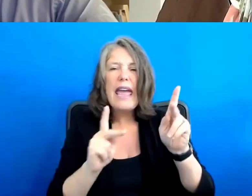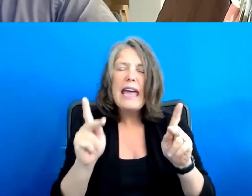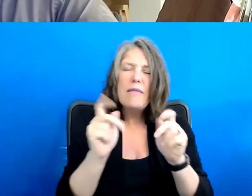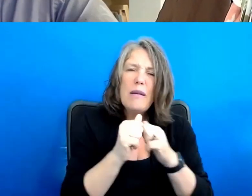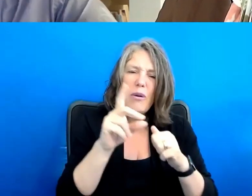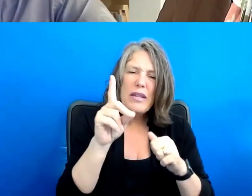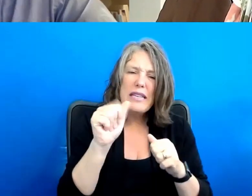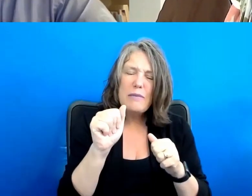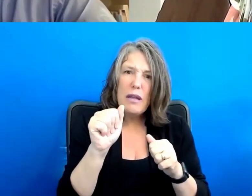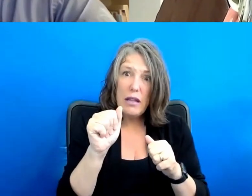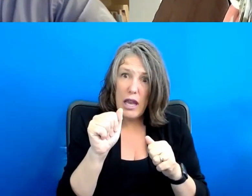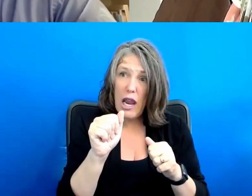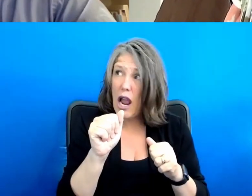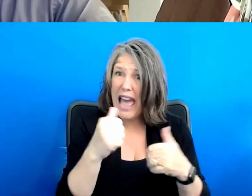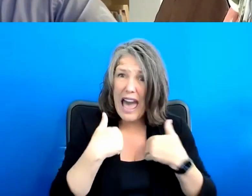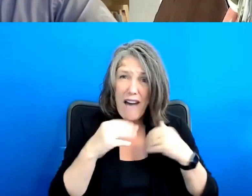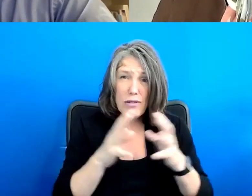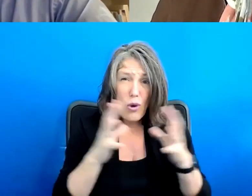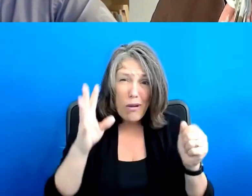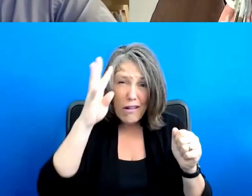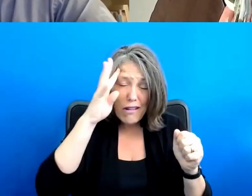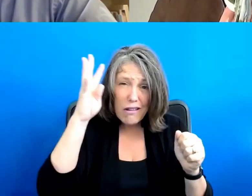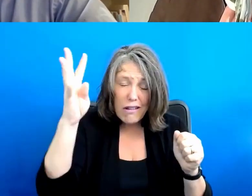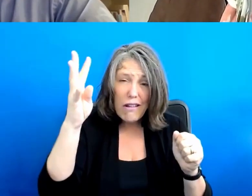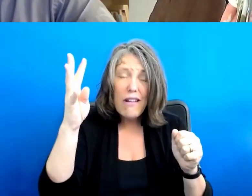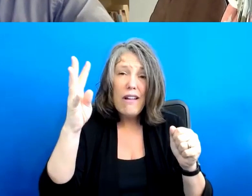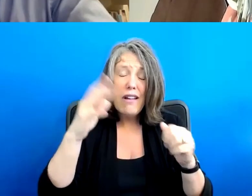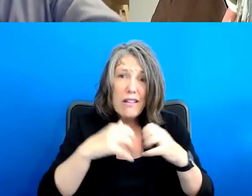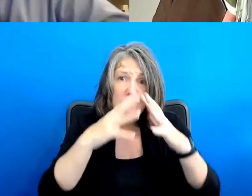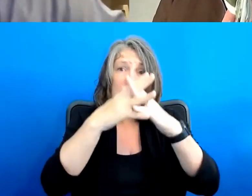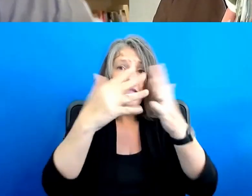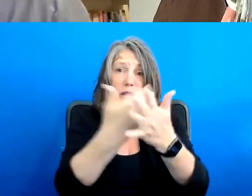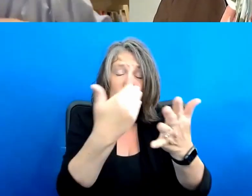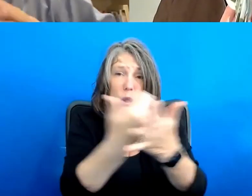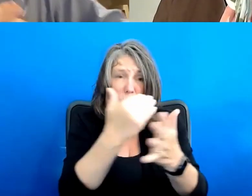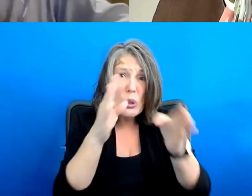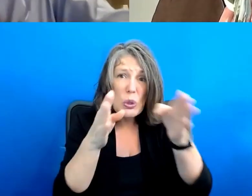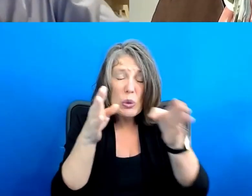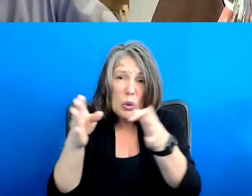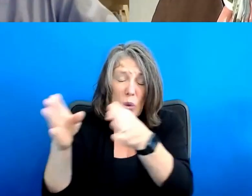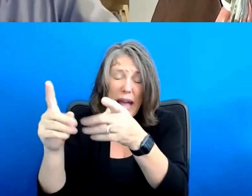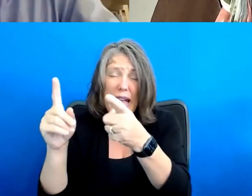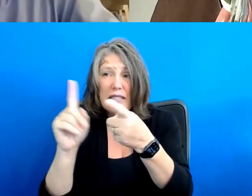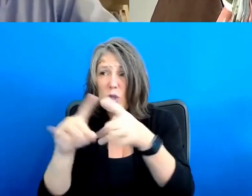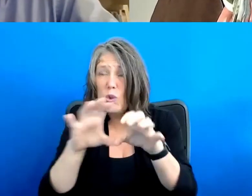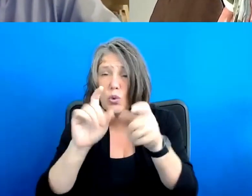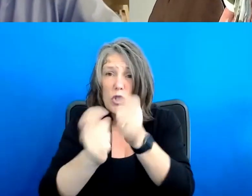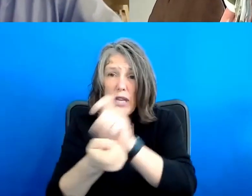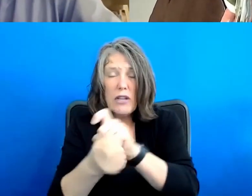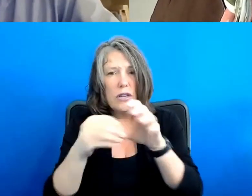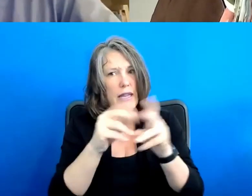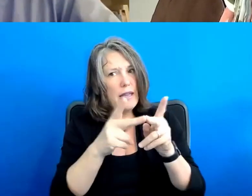much entrepreneurial skills in actually bringing about change in places we wouldn't expect it to